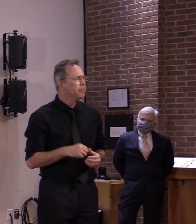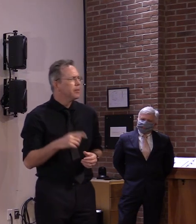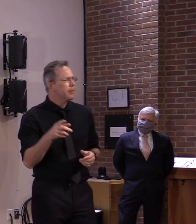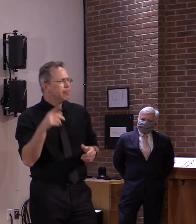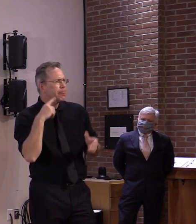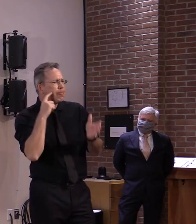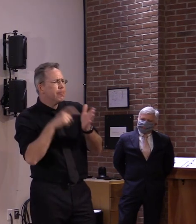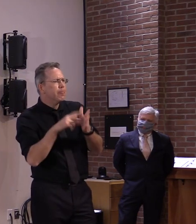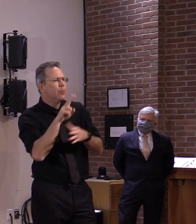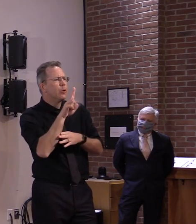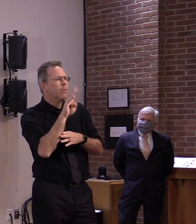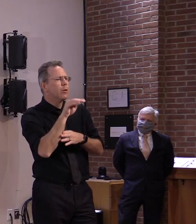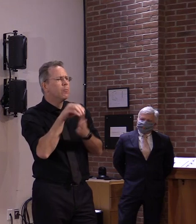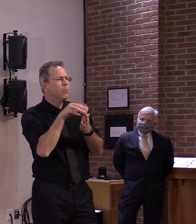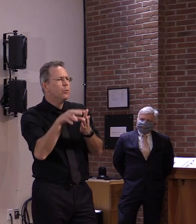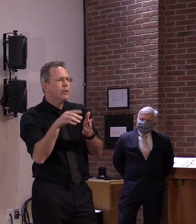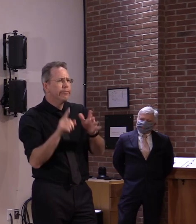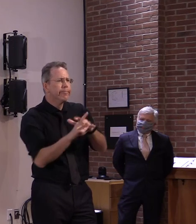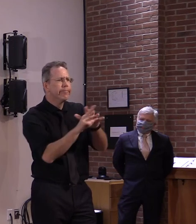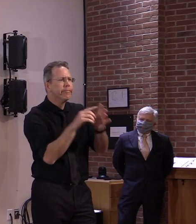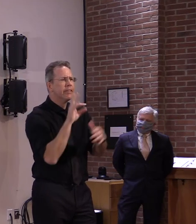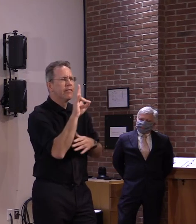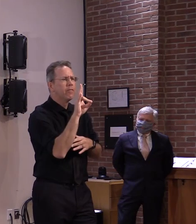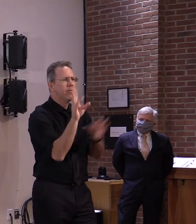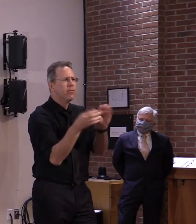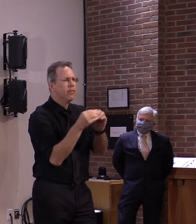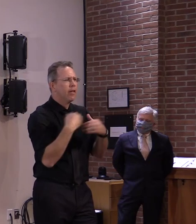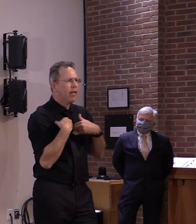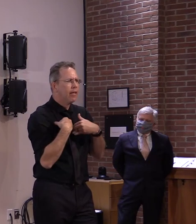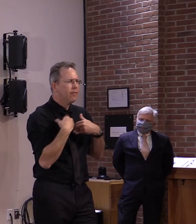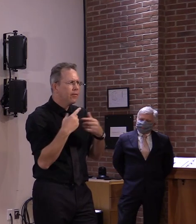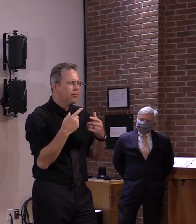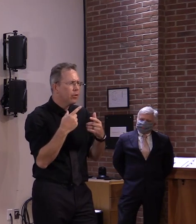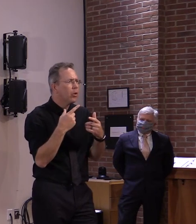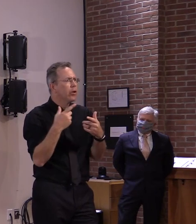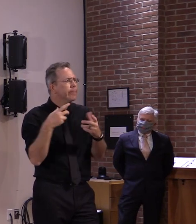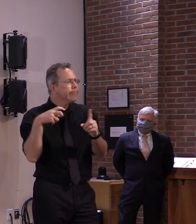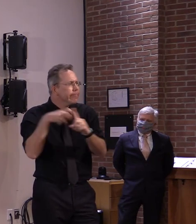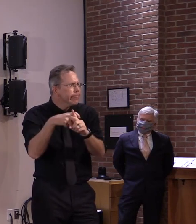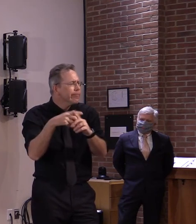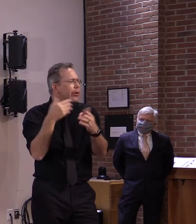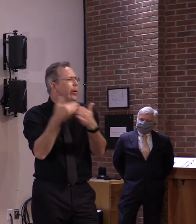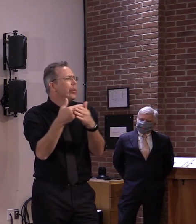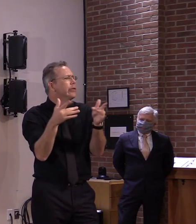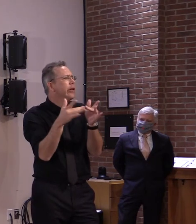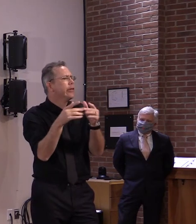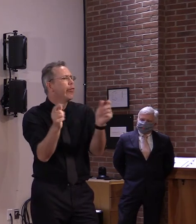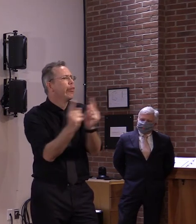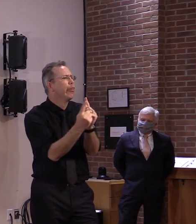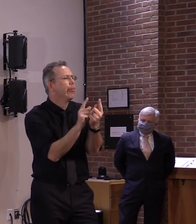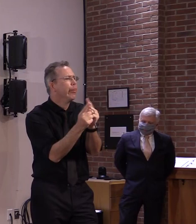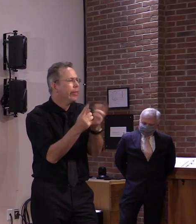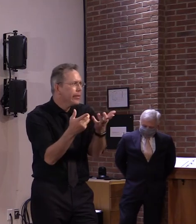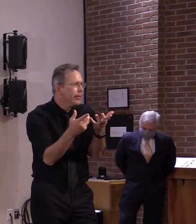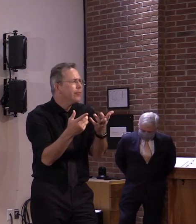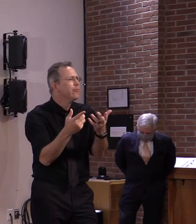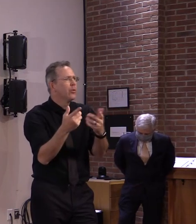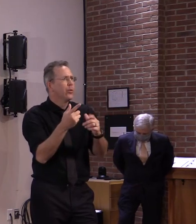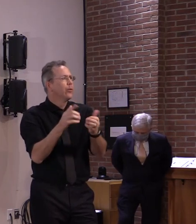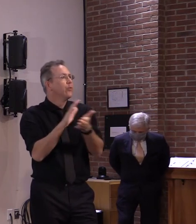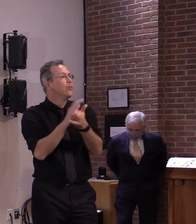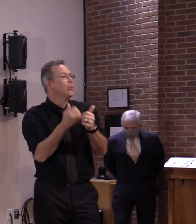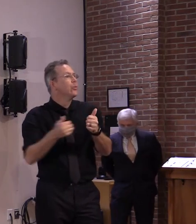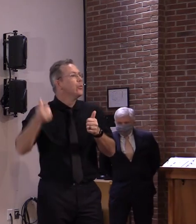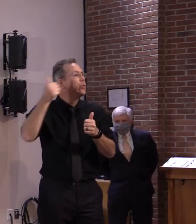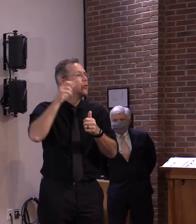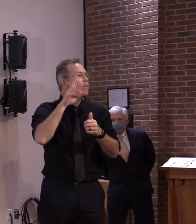50 close contacts in quarantine. The provost informed the student body this morning that students who were tested on Monday or